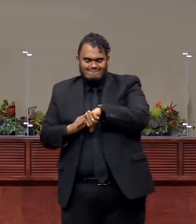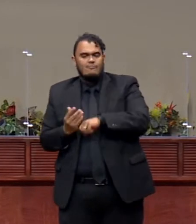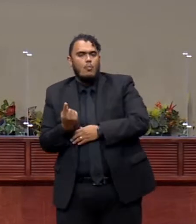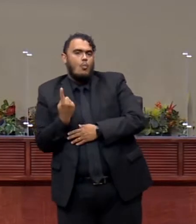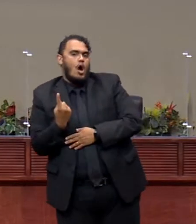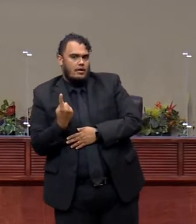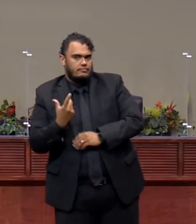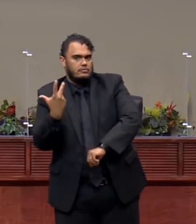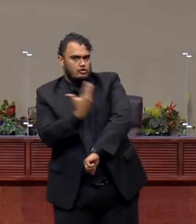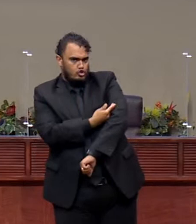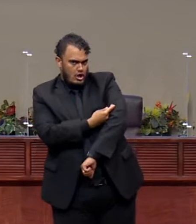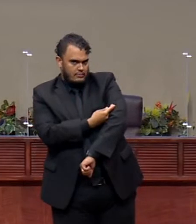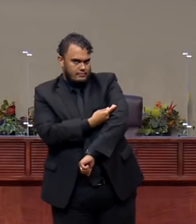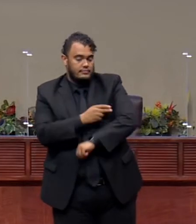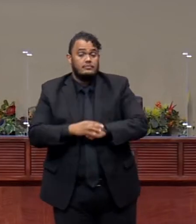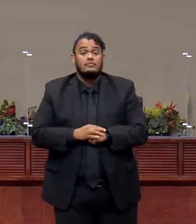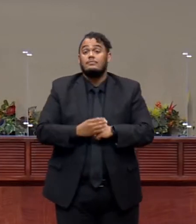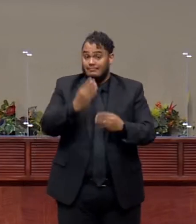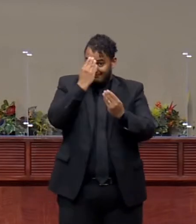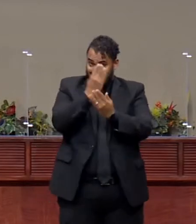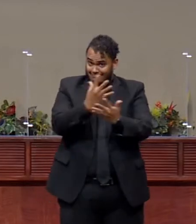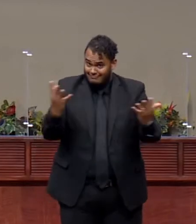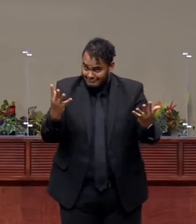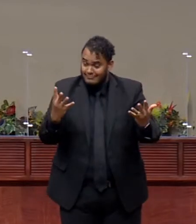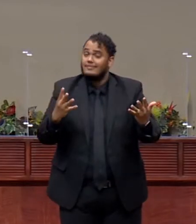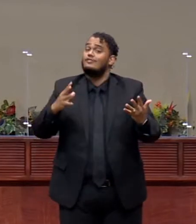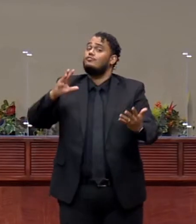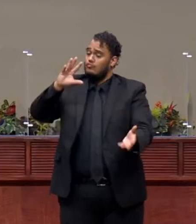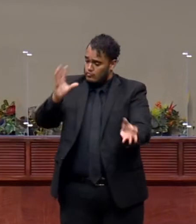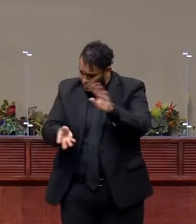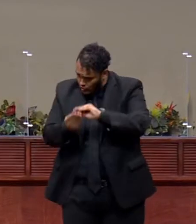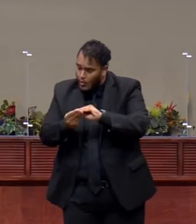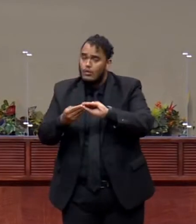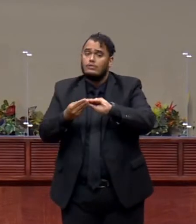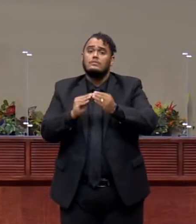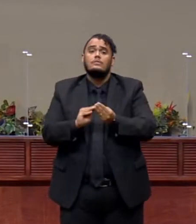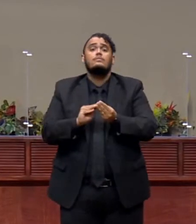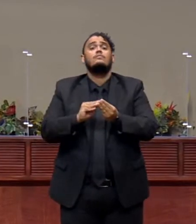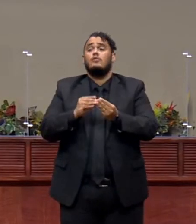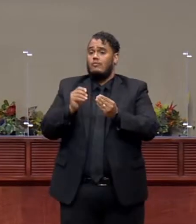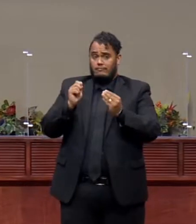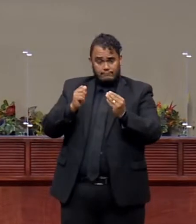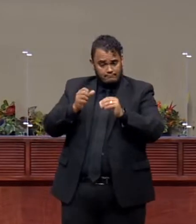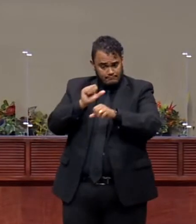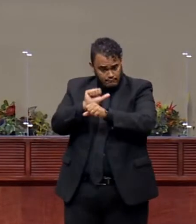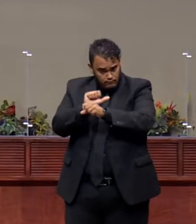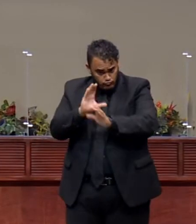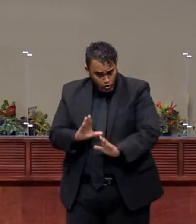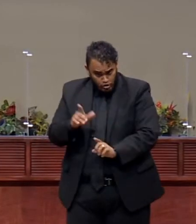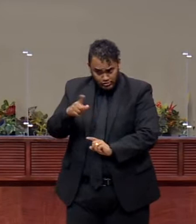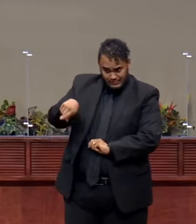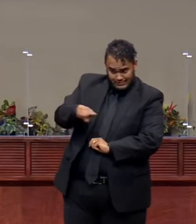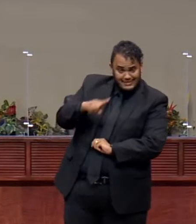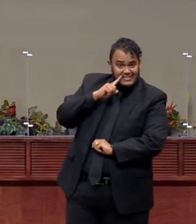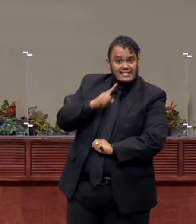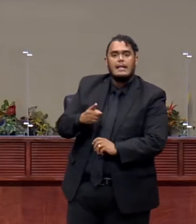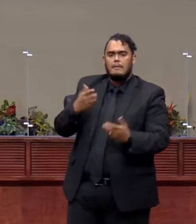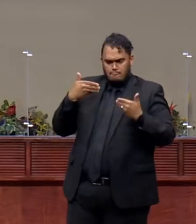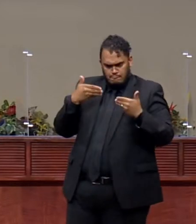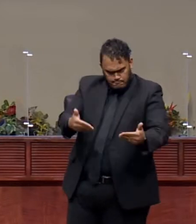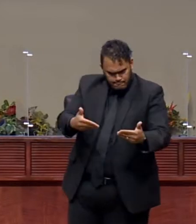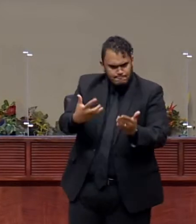report our total number of employees who have complied with the directive is at